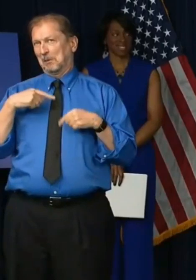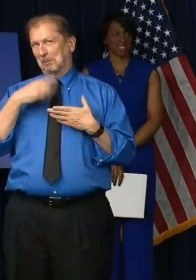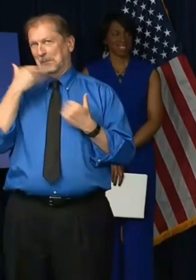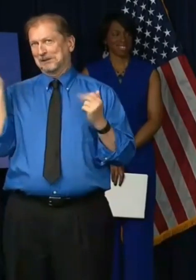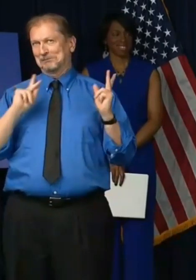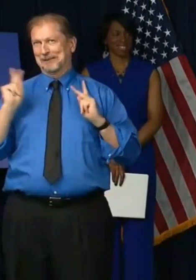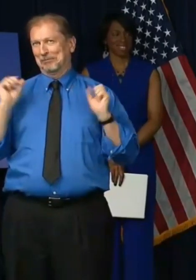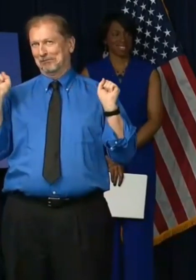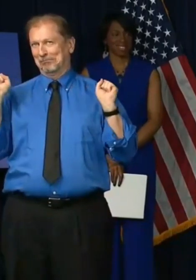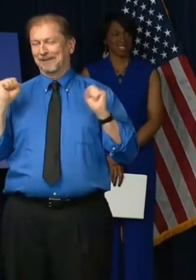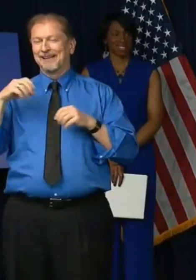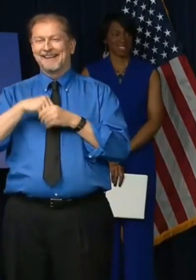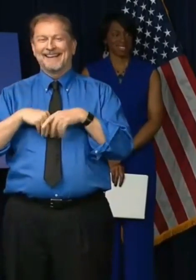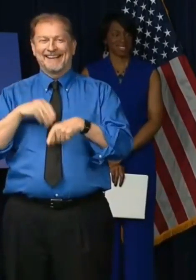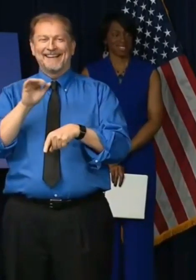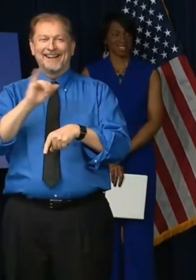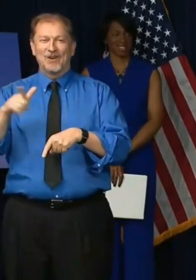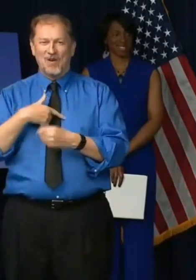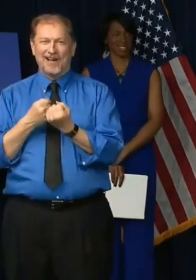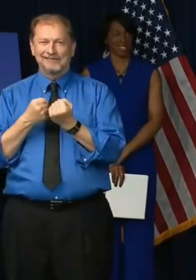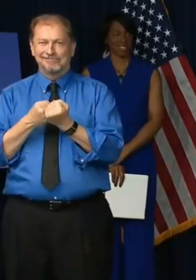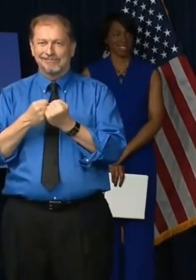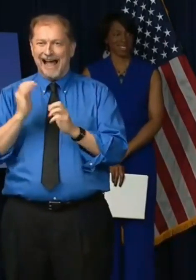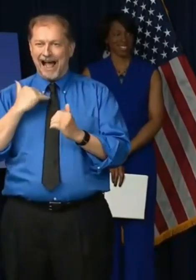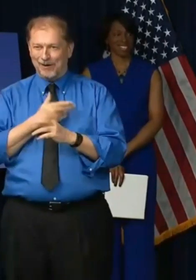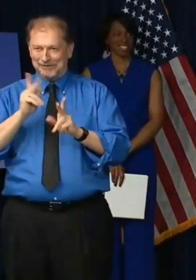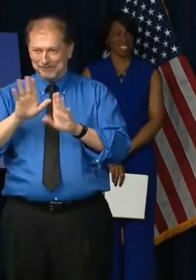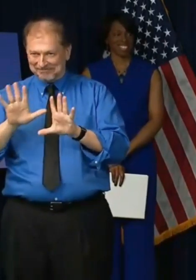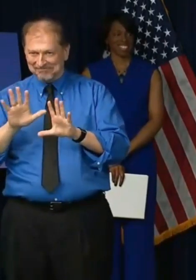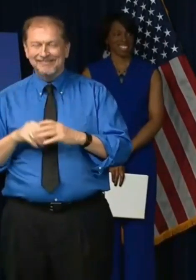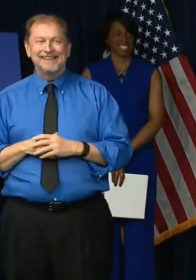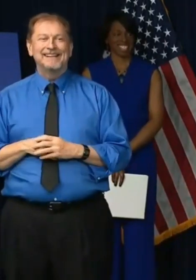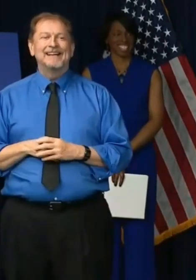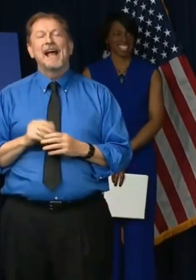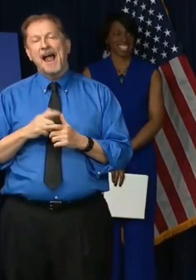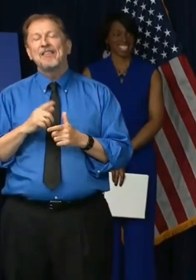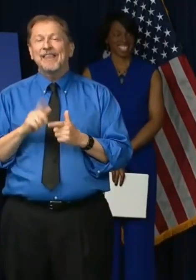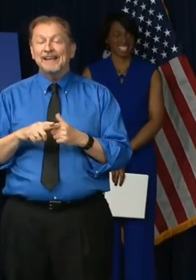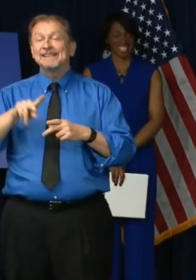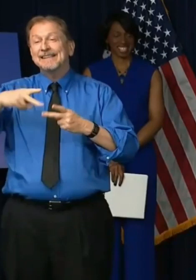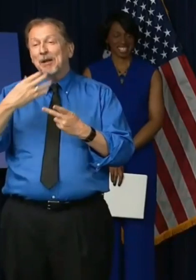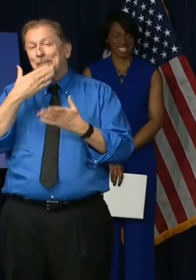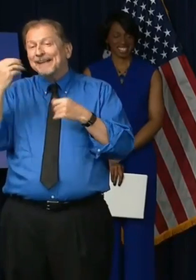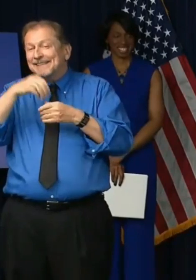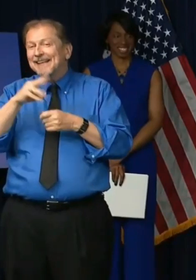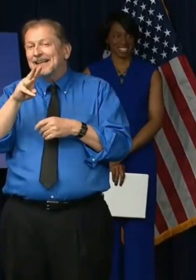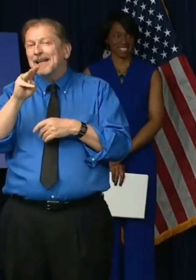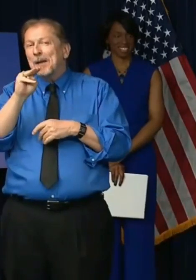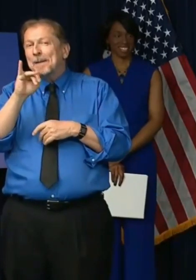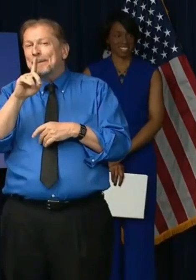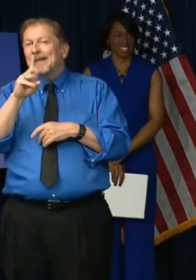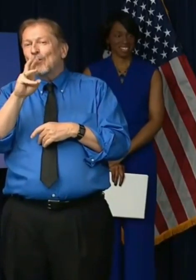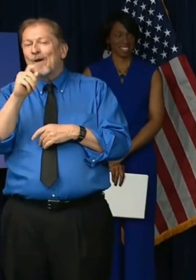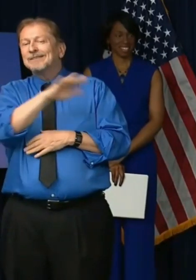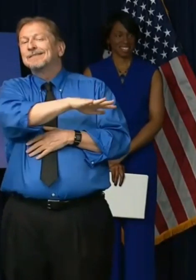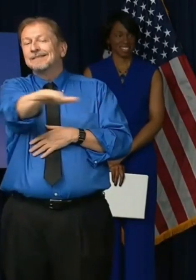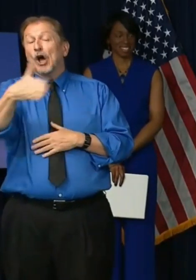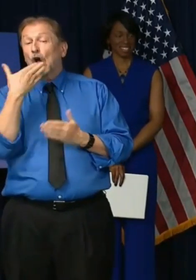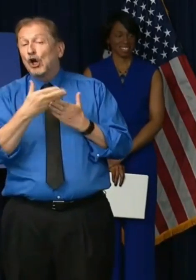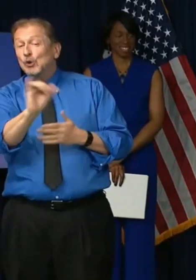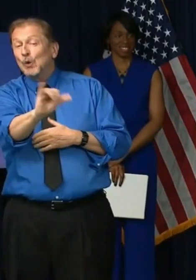so here in Illinois, and then the next best are those in the Midwest. But the fact is